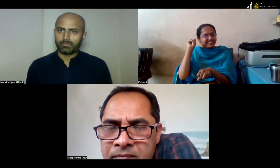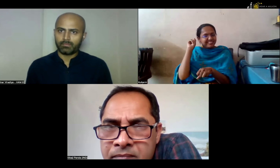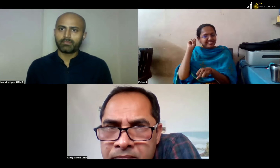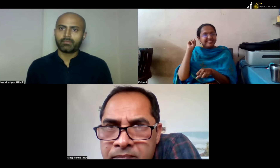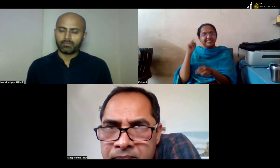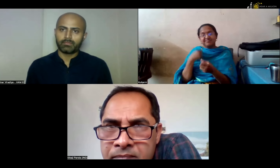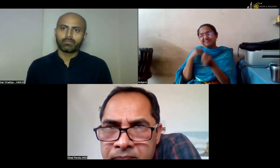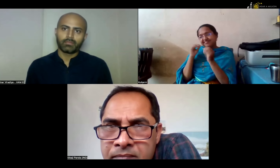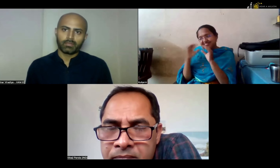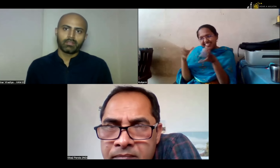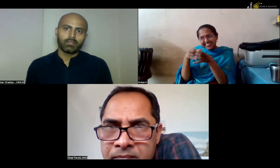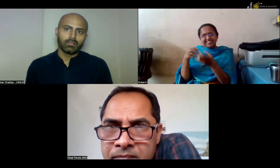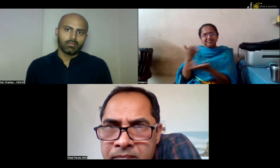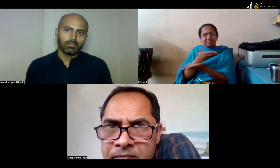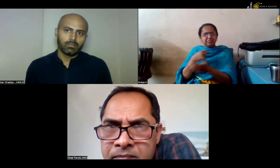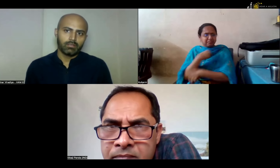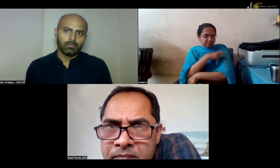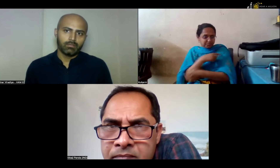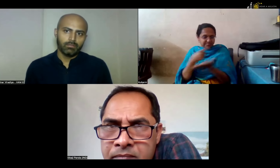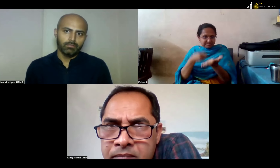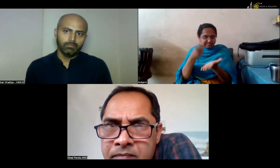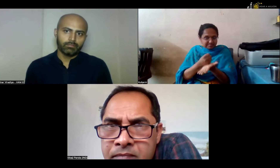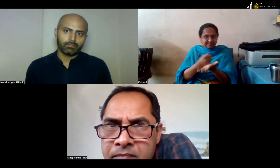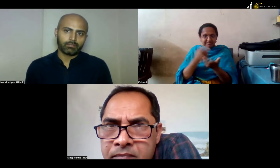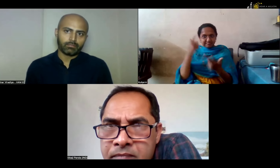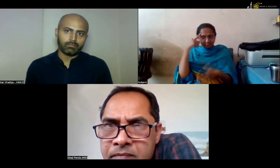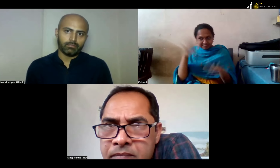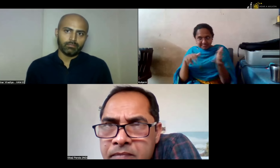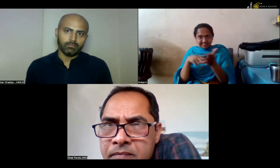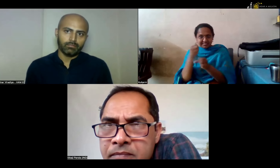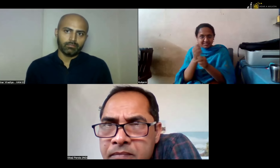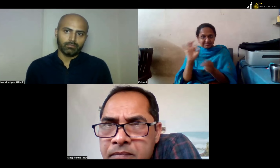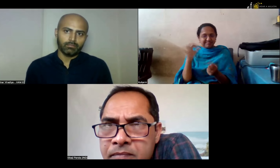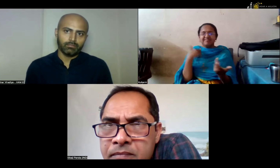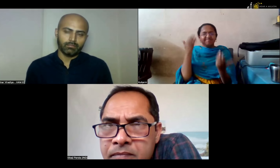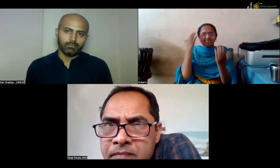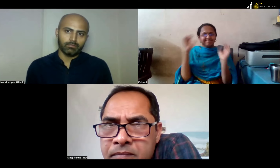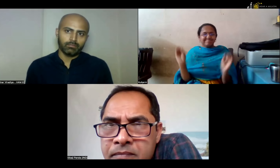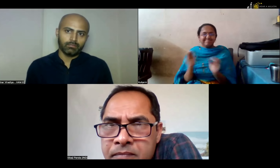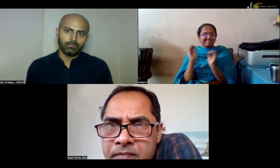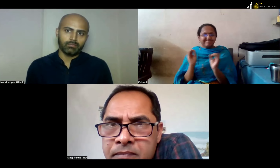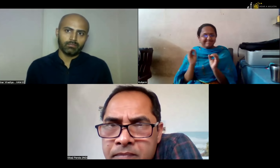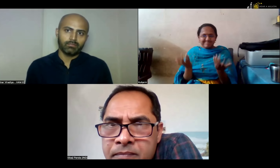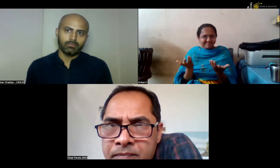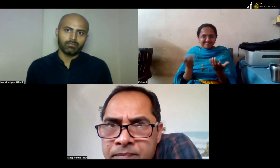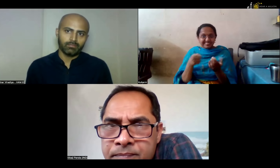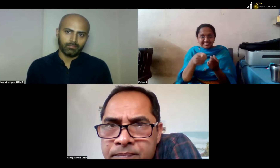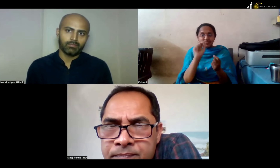during the COVID time, there was, I took these sessions with them.